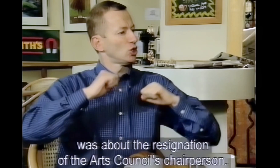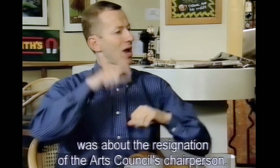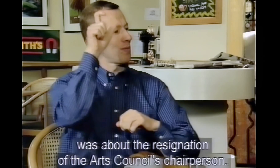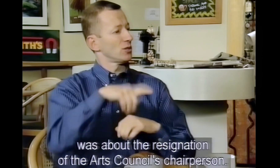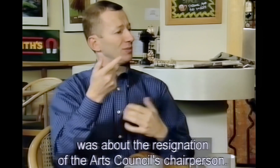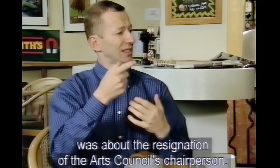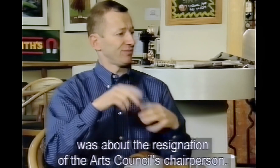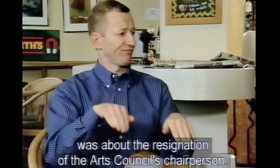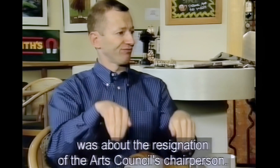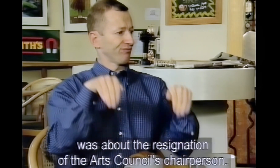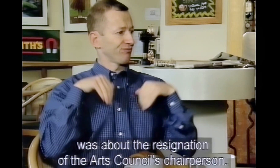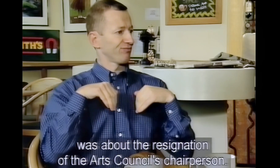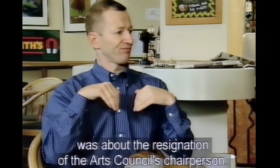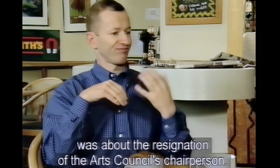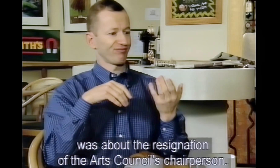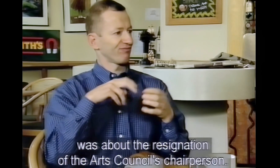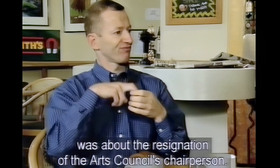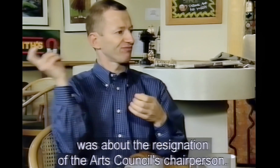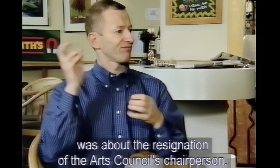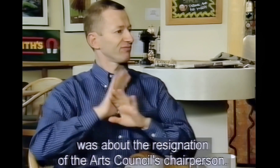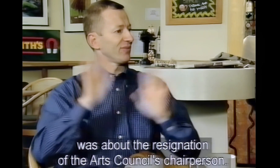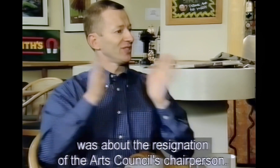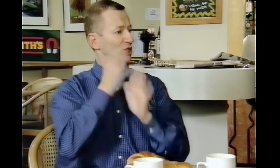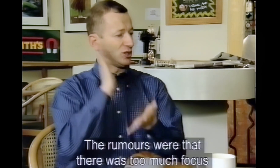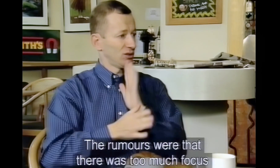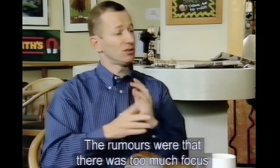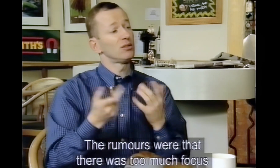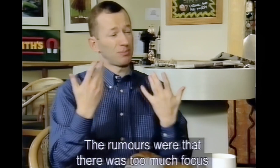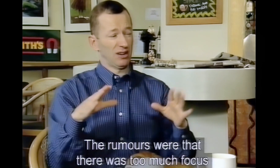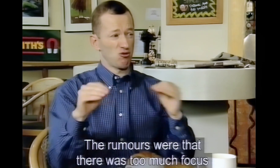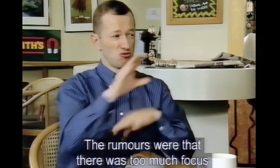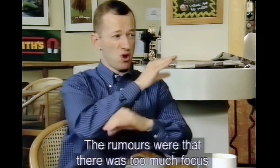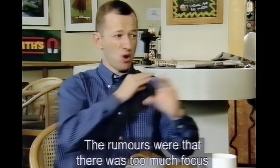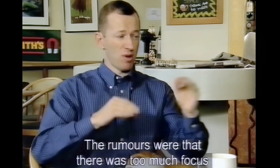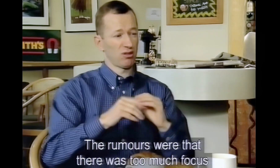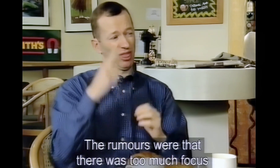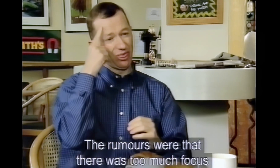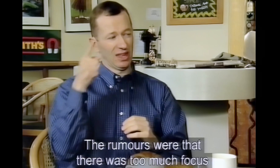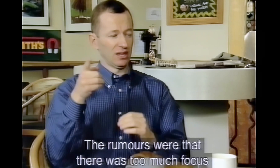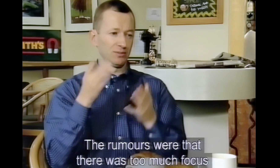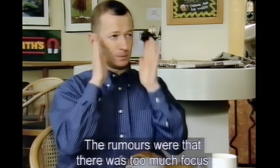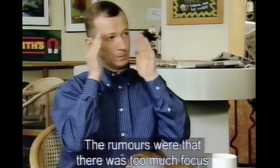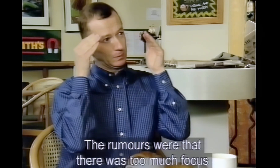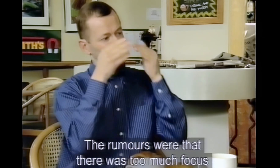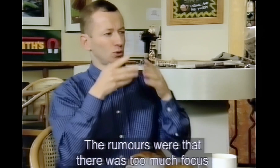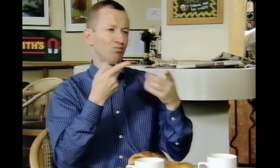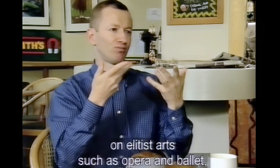the resignation of the Arts Council's chairperson. The rumours were that there was too much focus on elitist